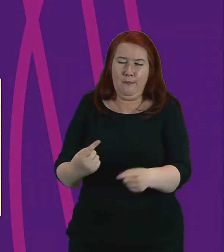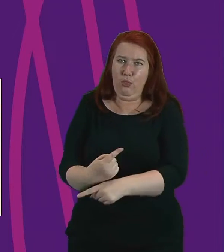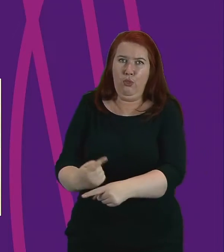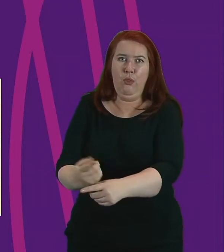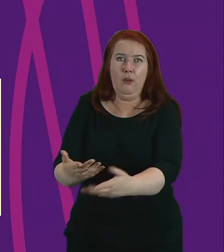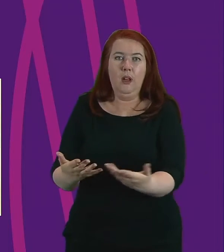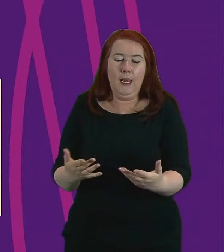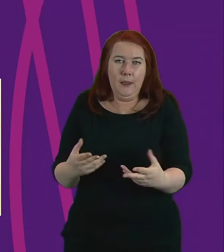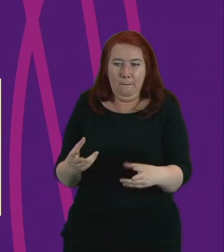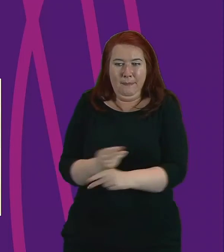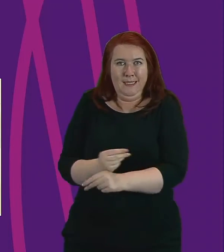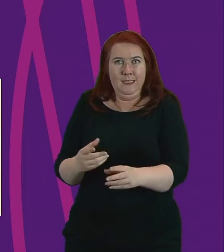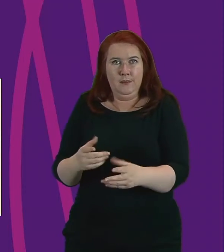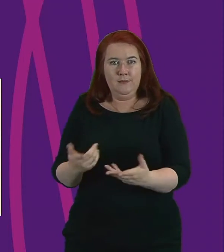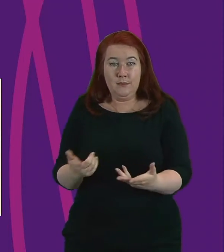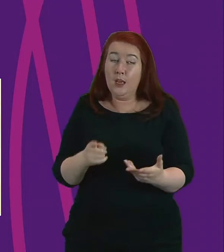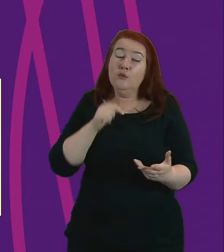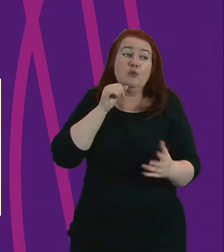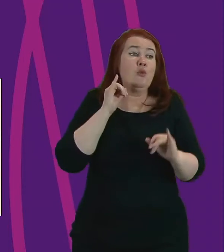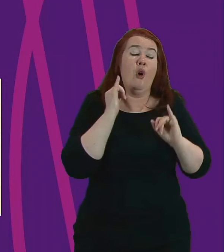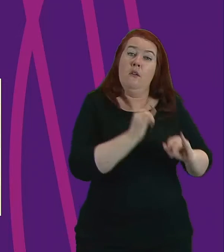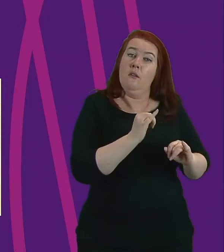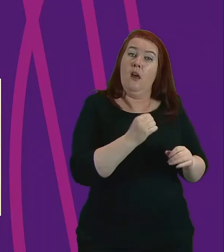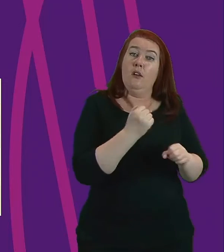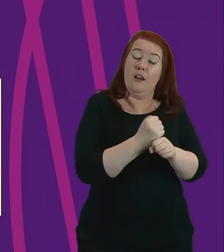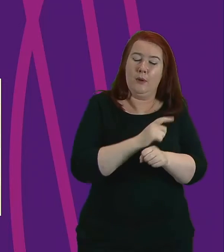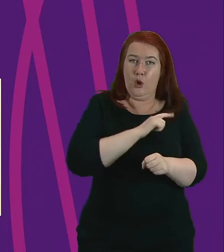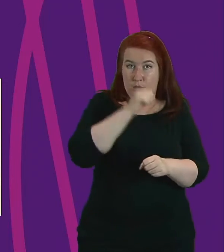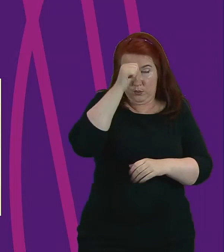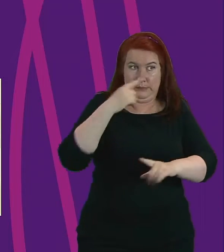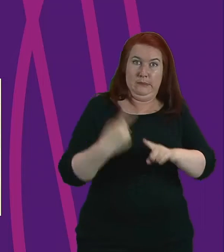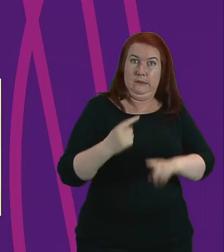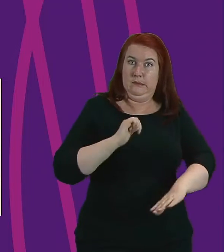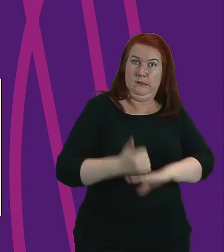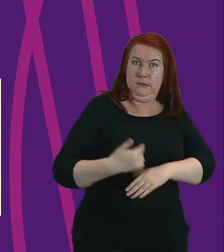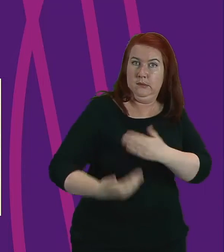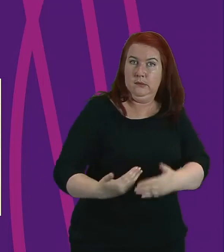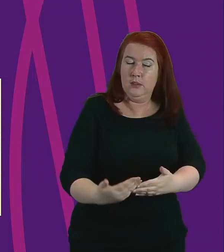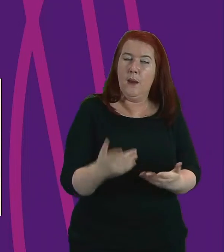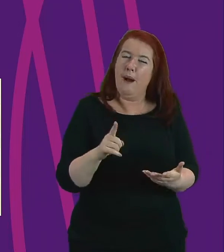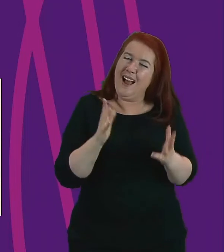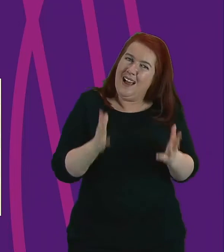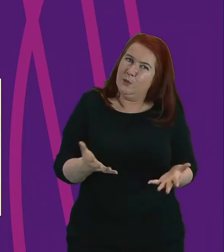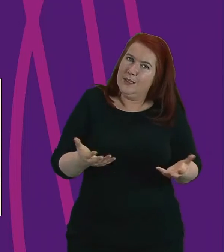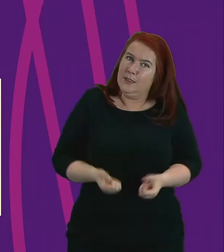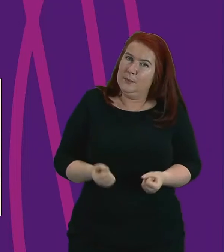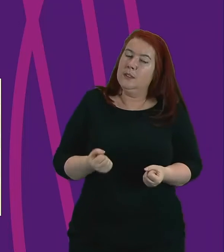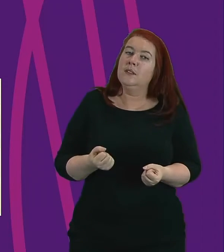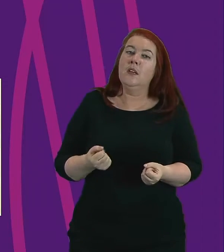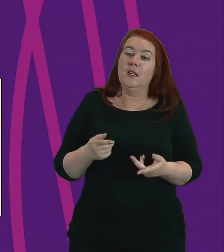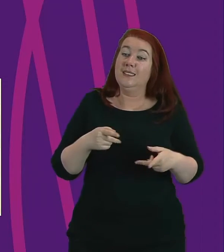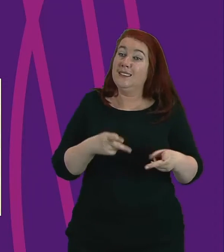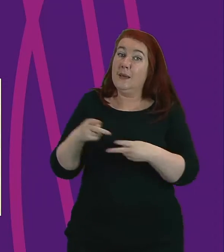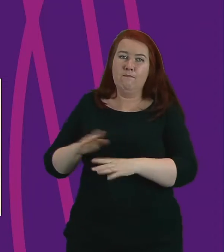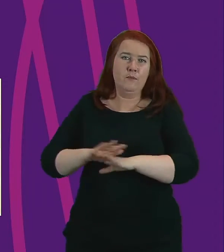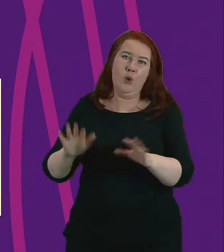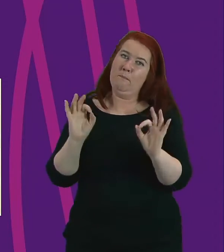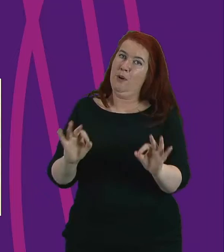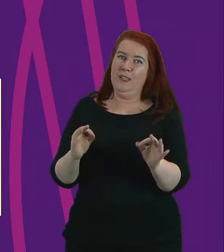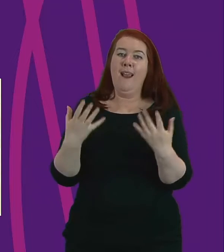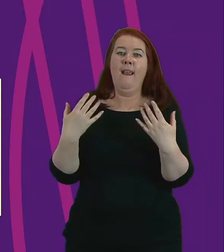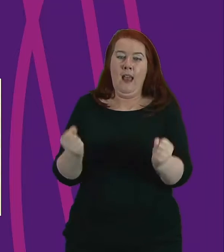government that has happened, because they've had to do it in a hurry. But there has to be an acceptance that there are many gaps, and those